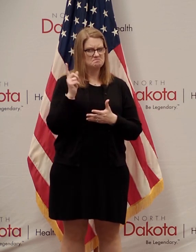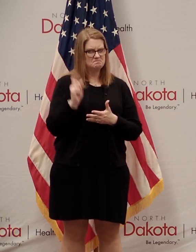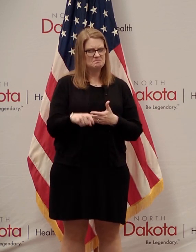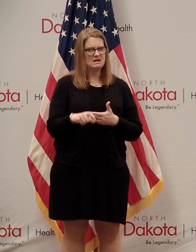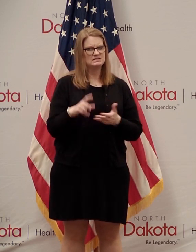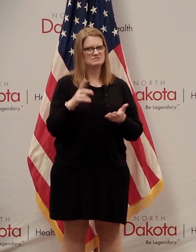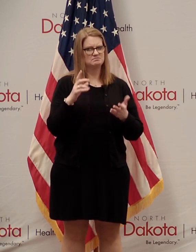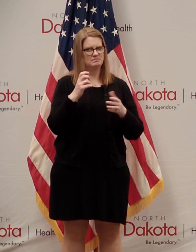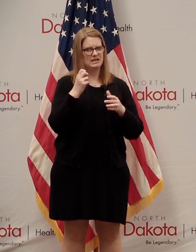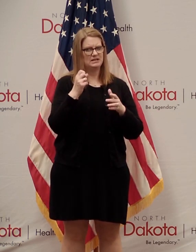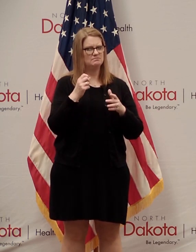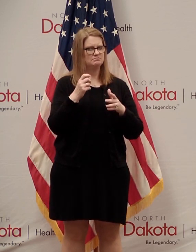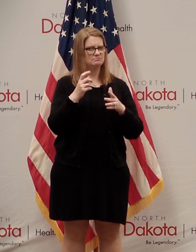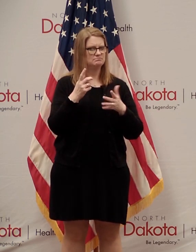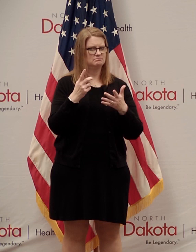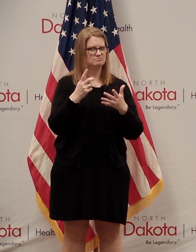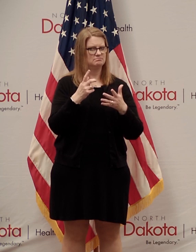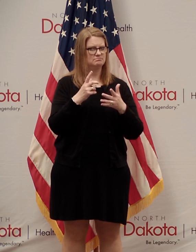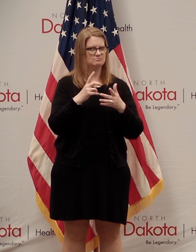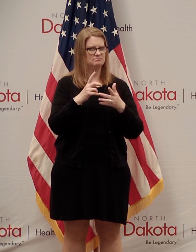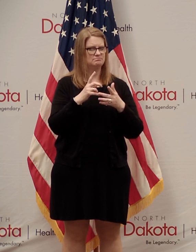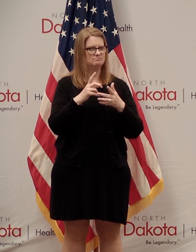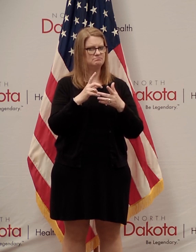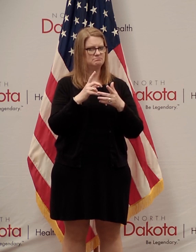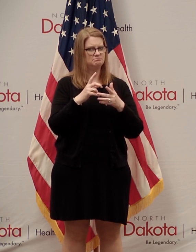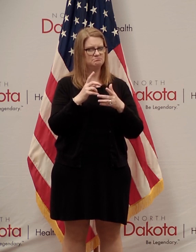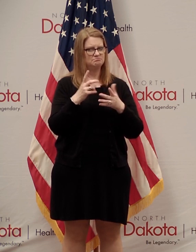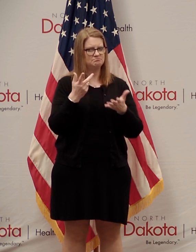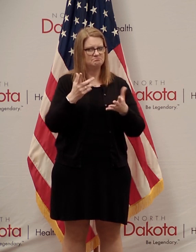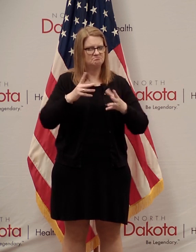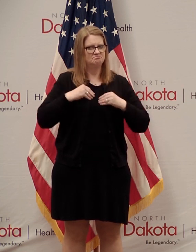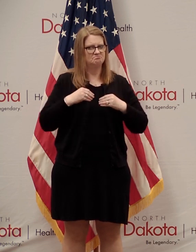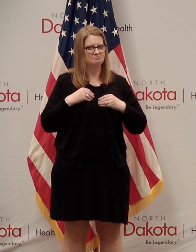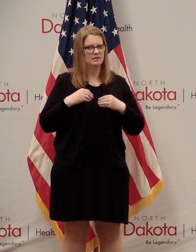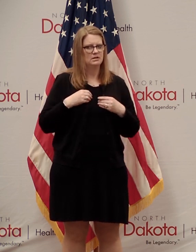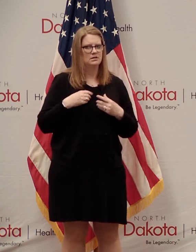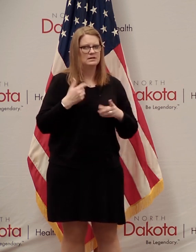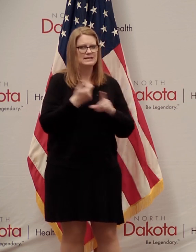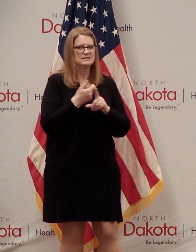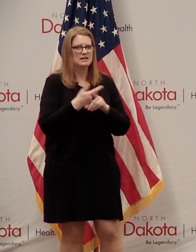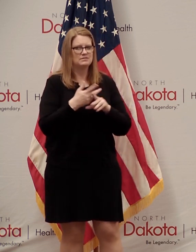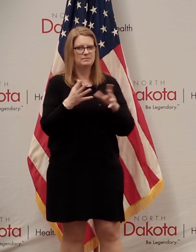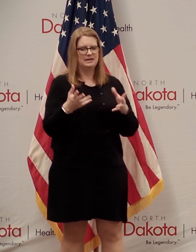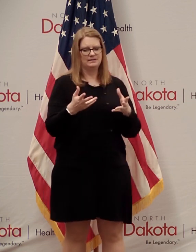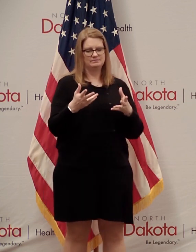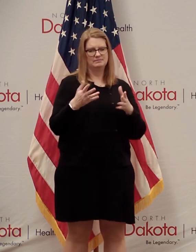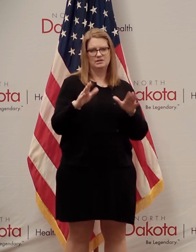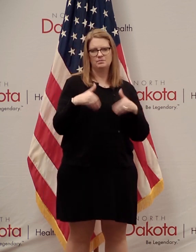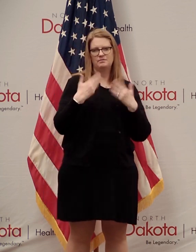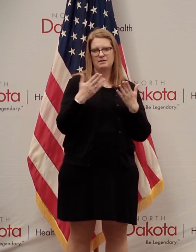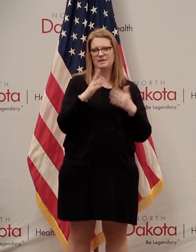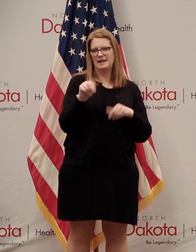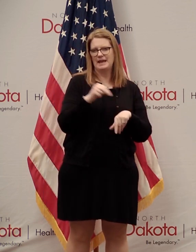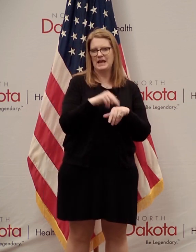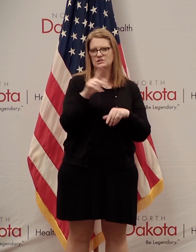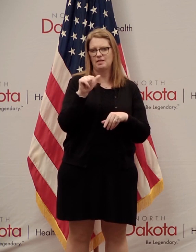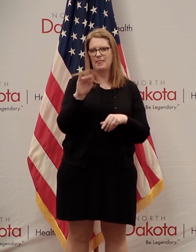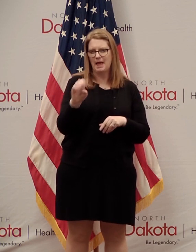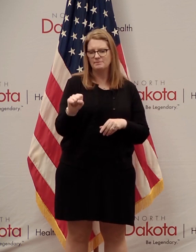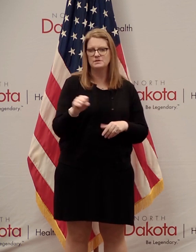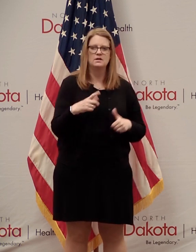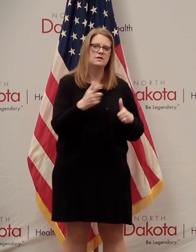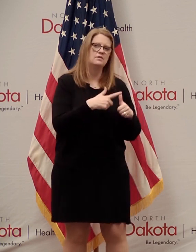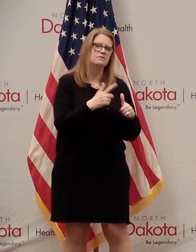this is several weeks away from availability. It's being delivered by some of the national labs, and it would first be available